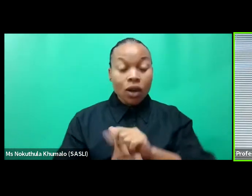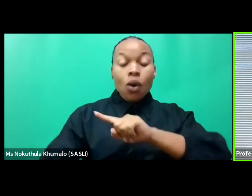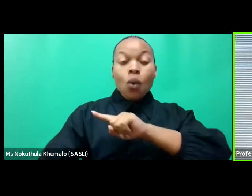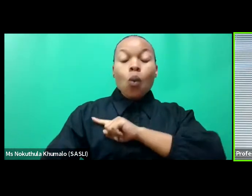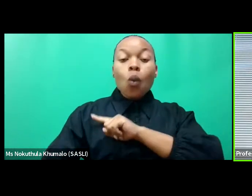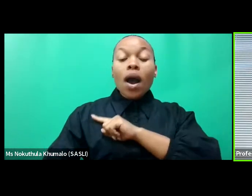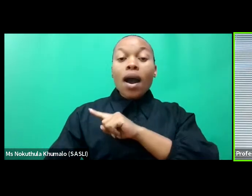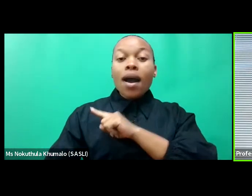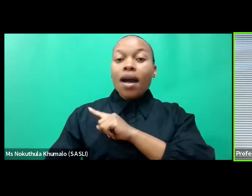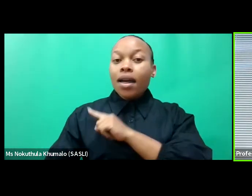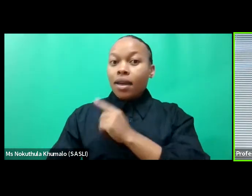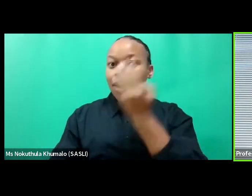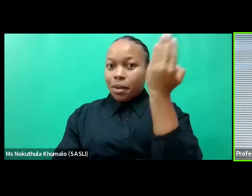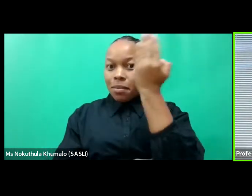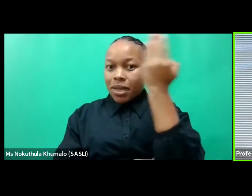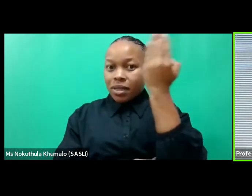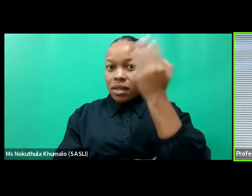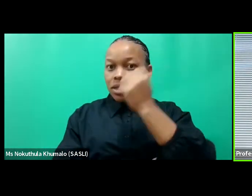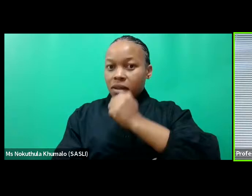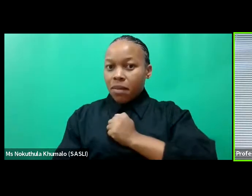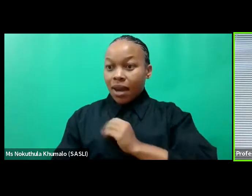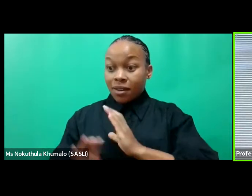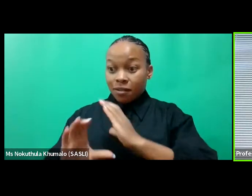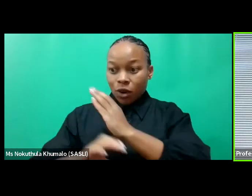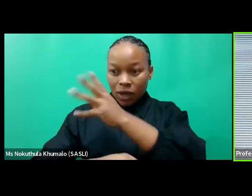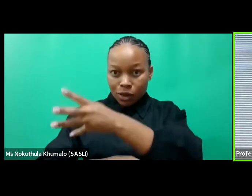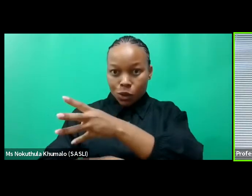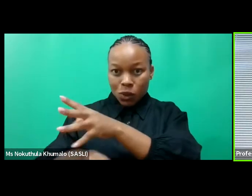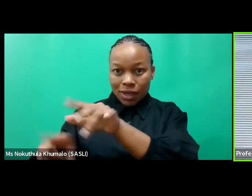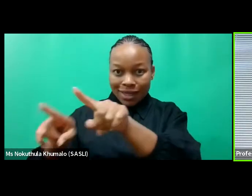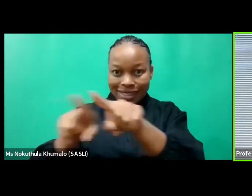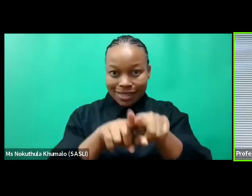this morning. And I listened to